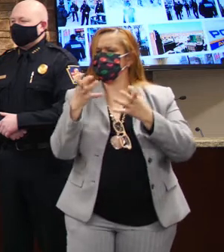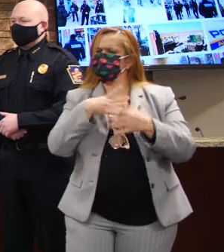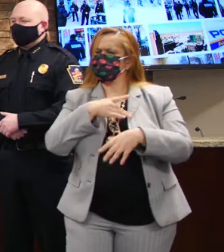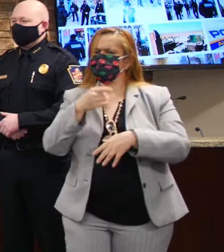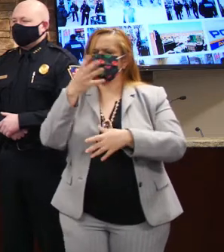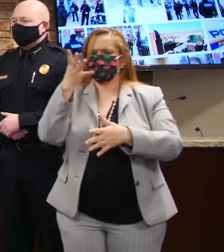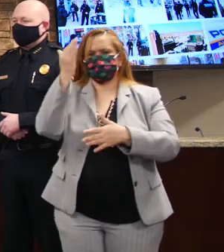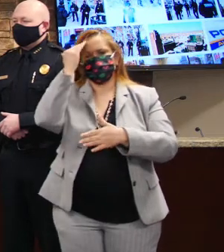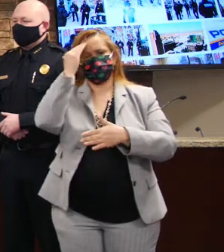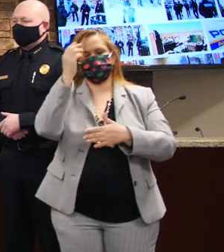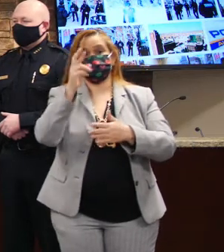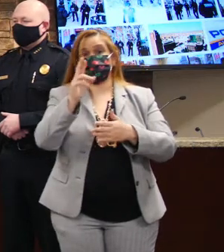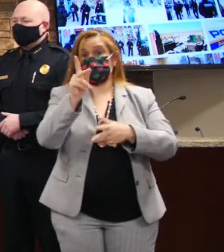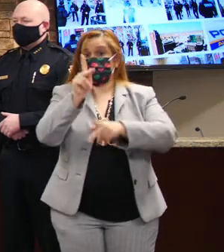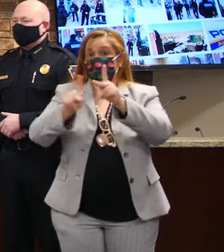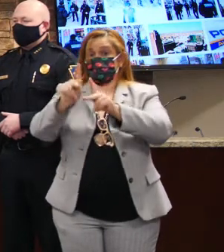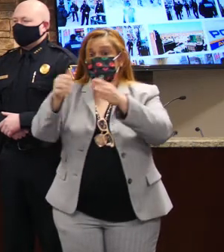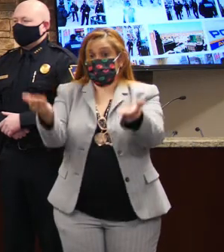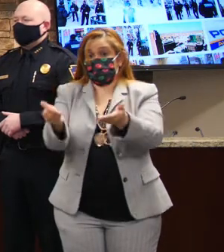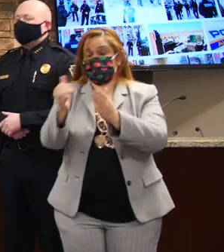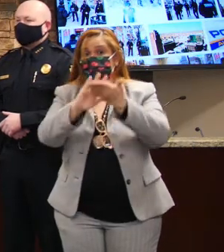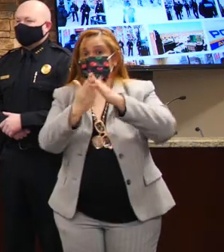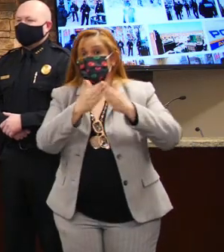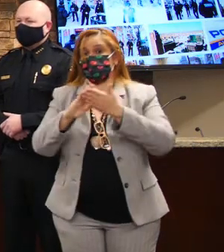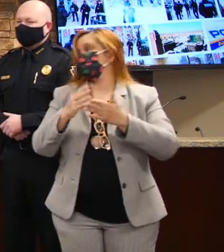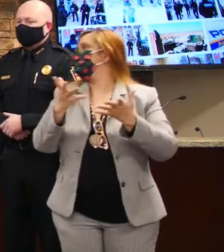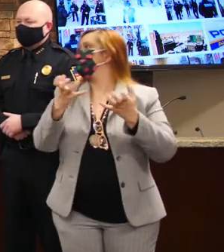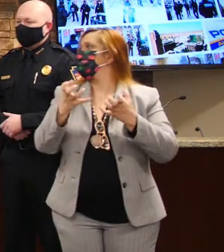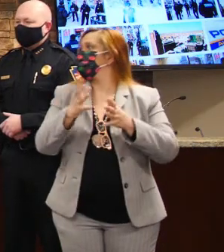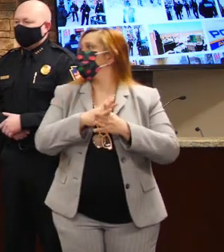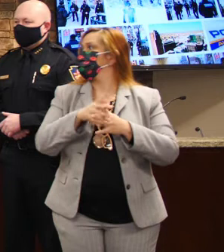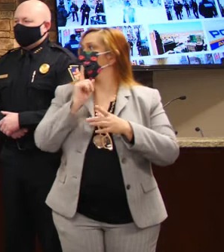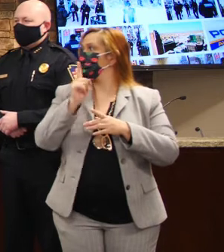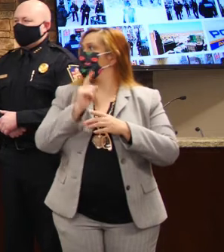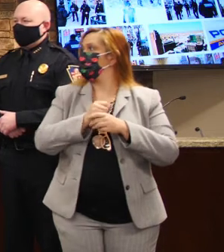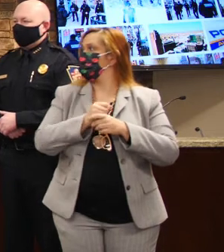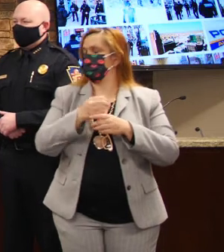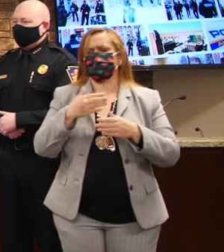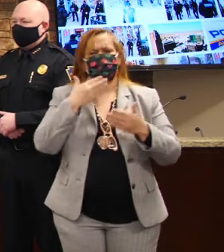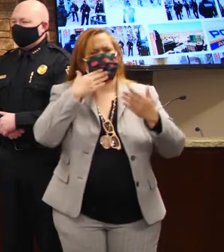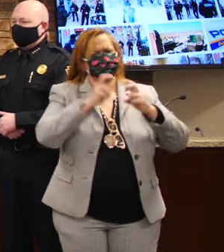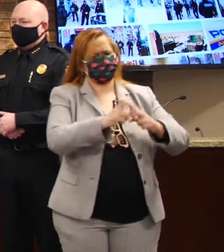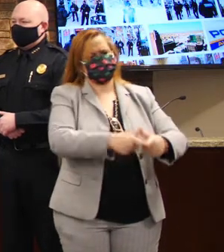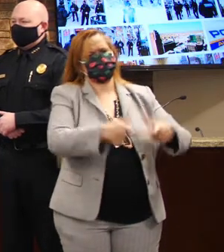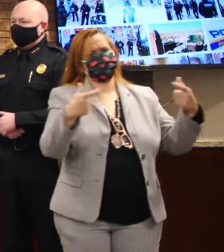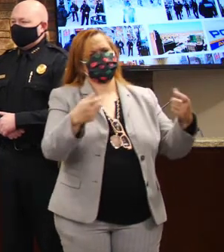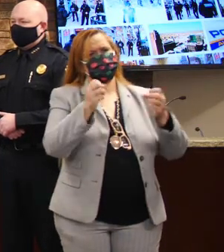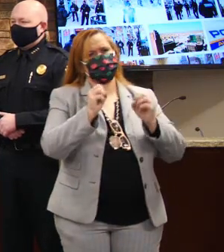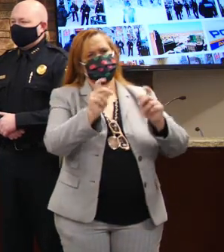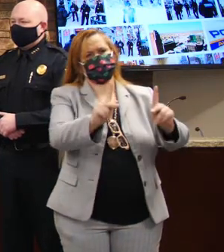los residentes sobre qué temas les gustaría aprender. Esta es una gran oportunidad para